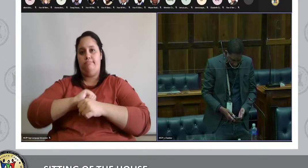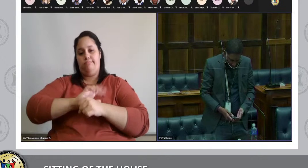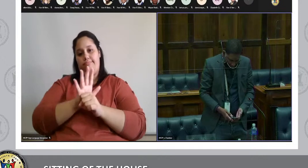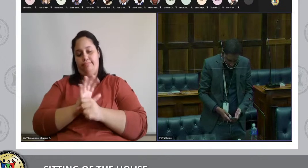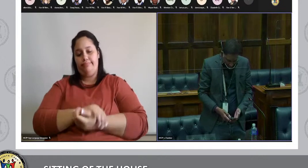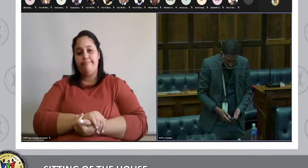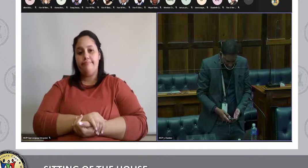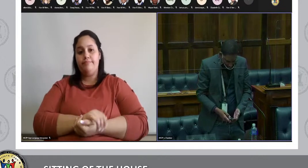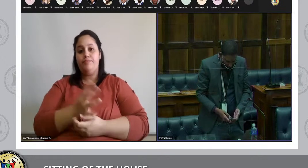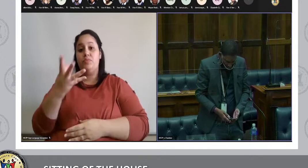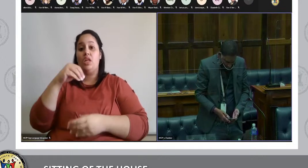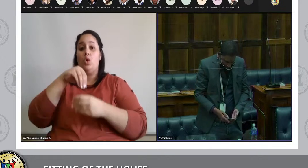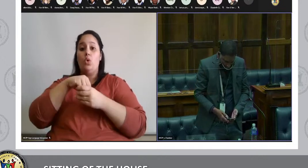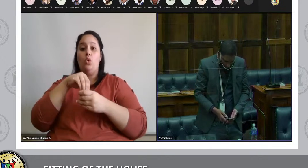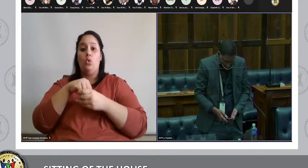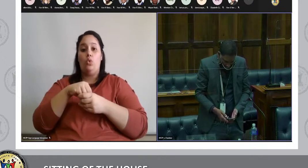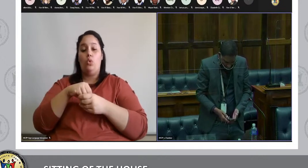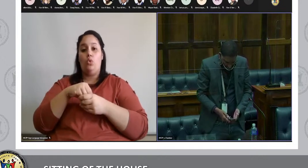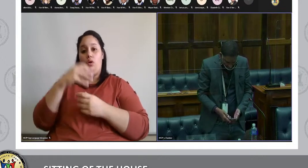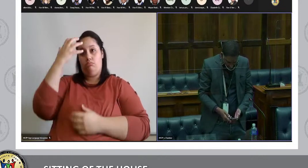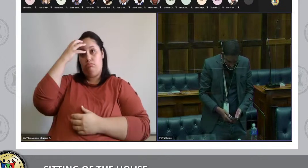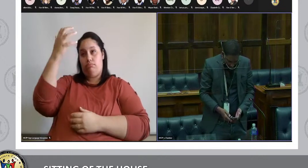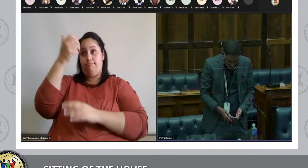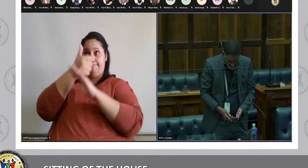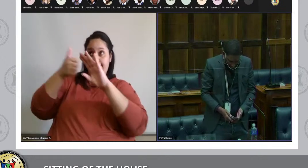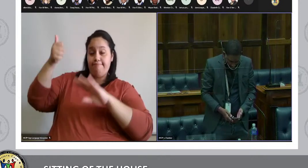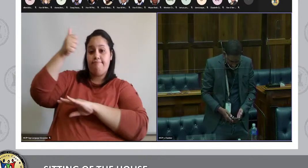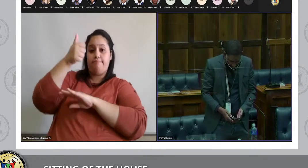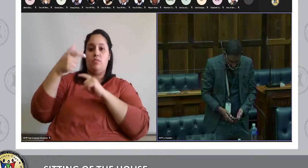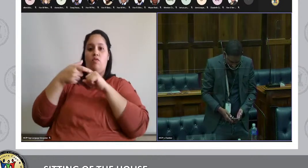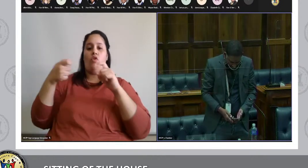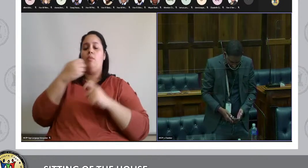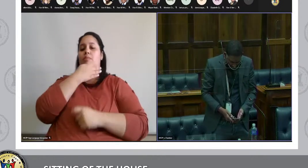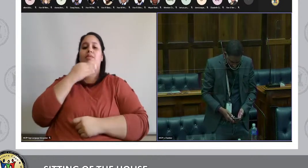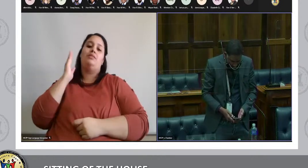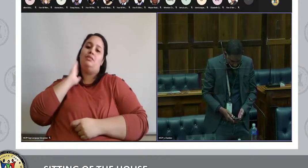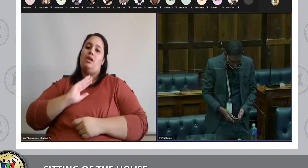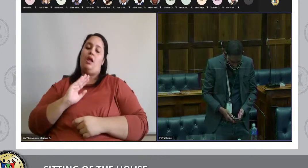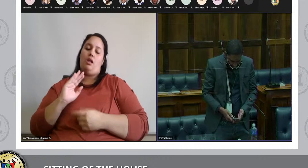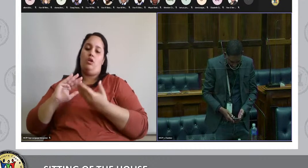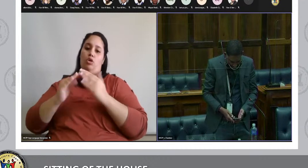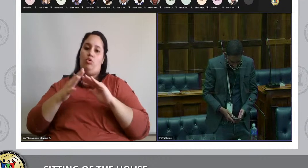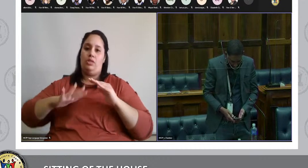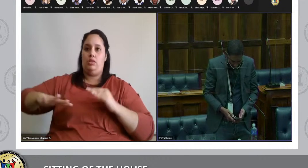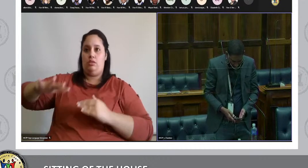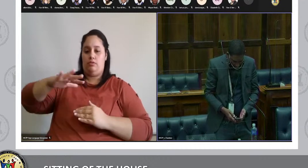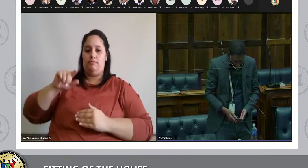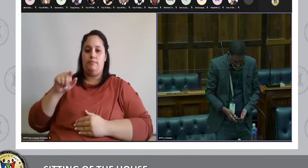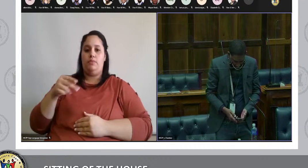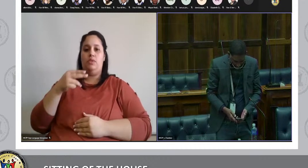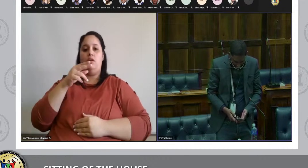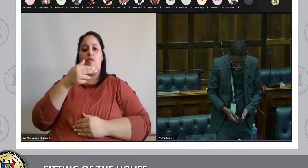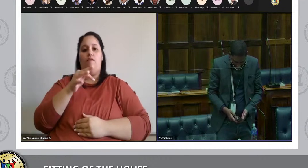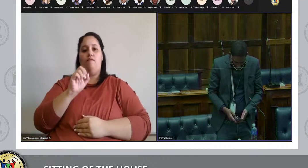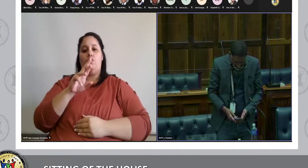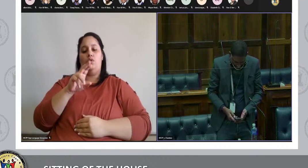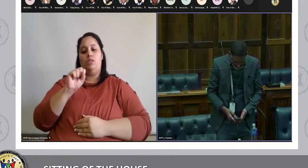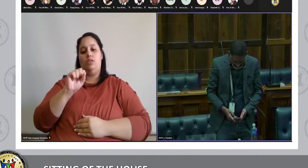including the Imam of the Strand Jamia Masjid, Imam Hussein Rauda,